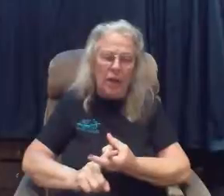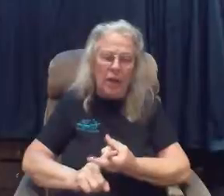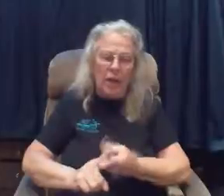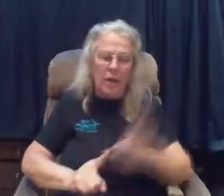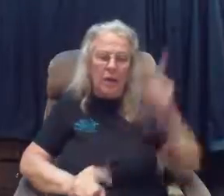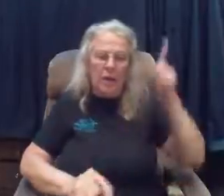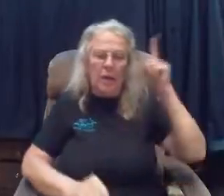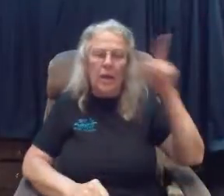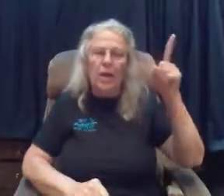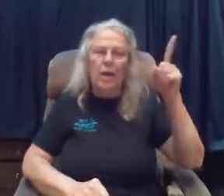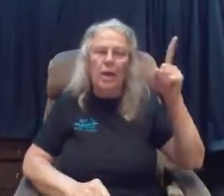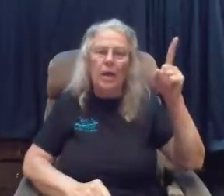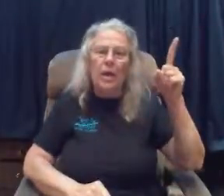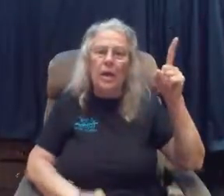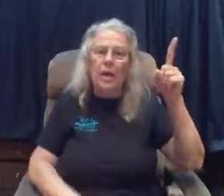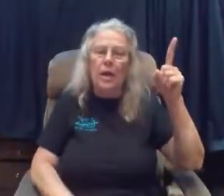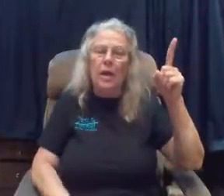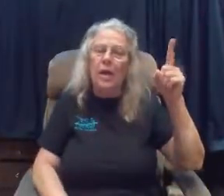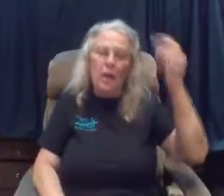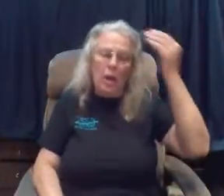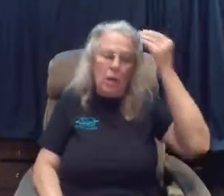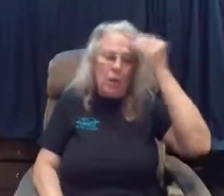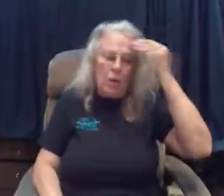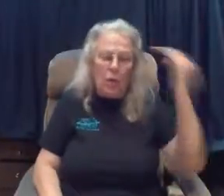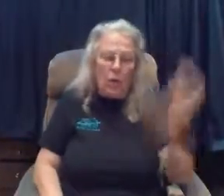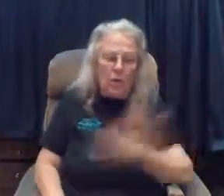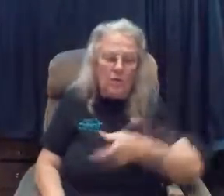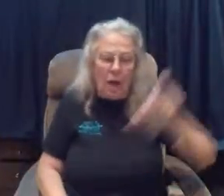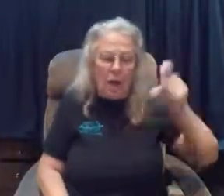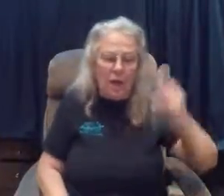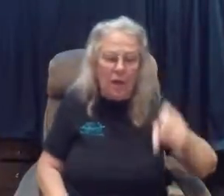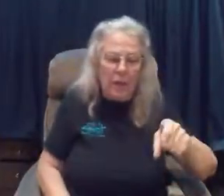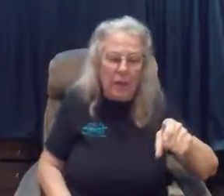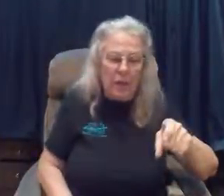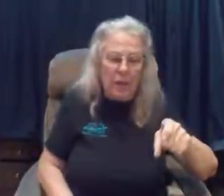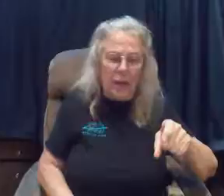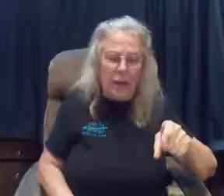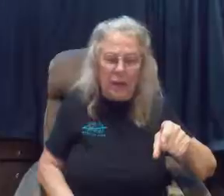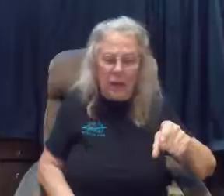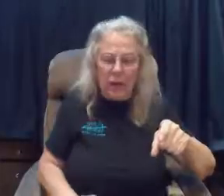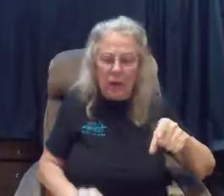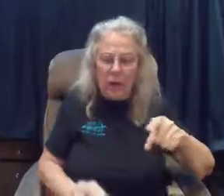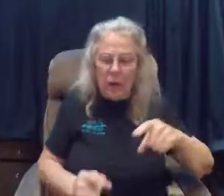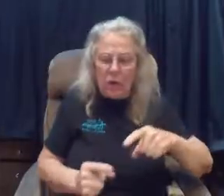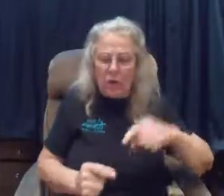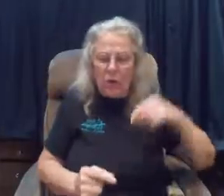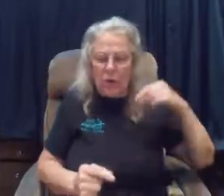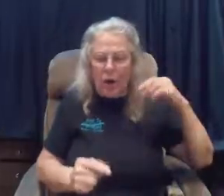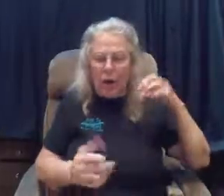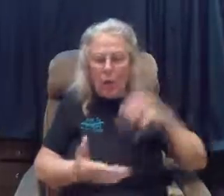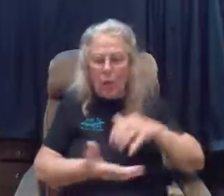friend. He knows our need, to our